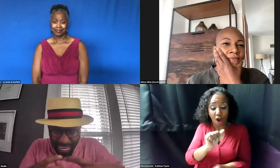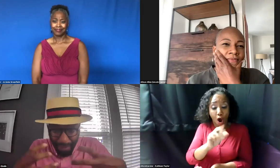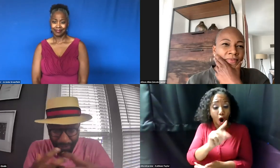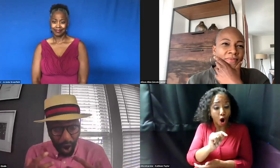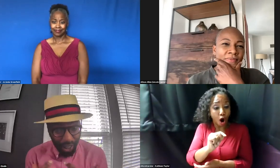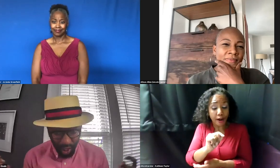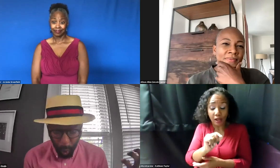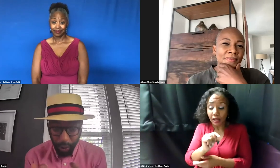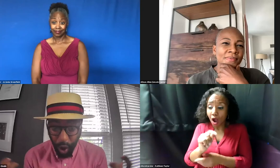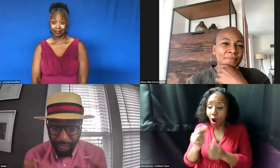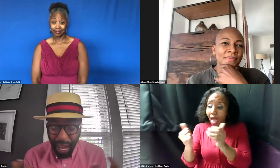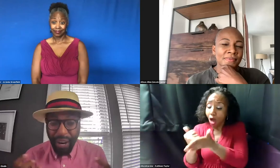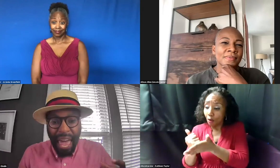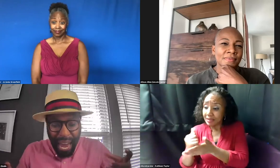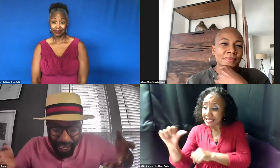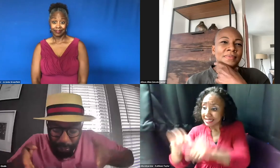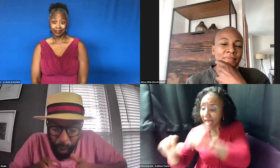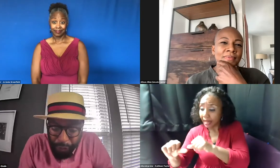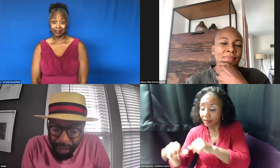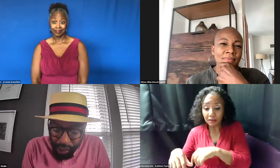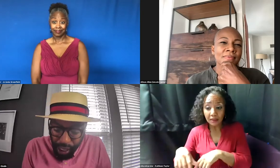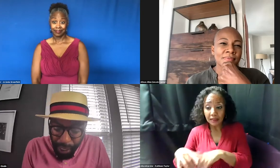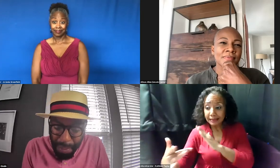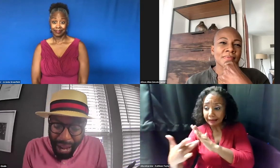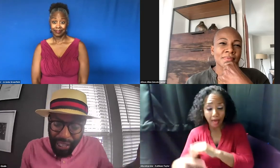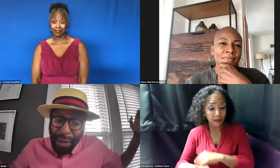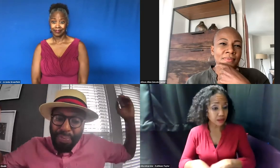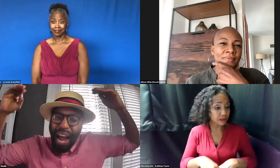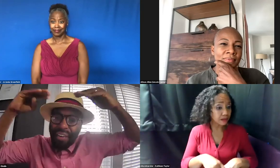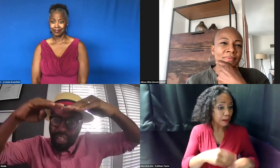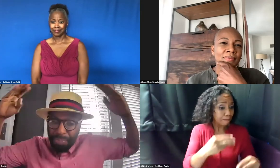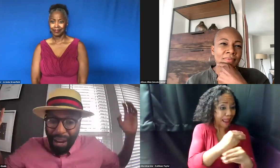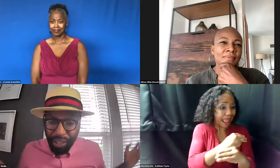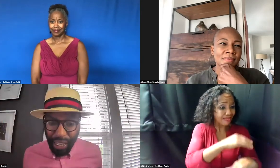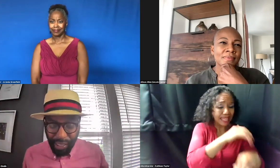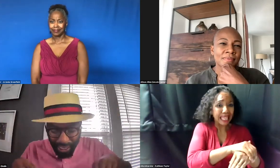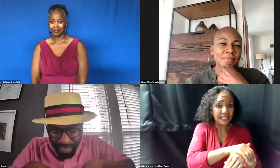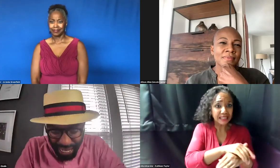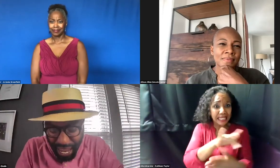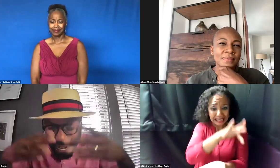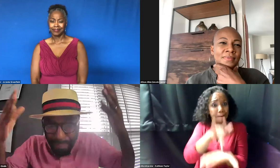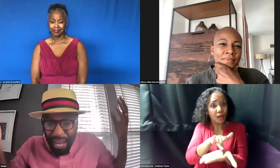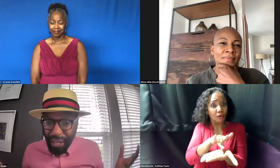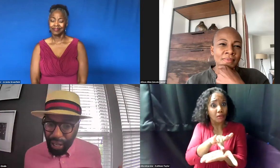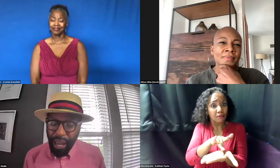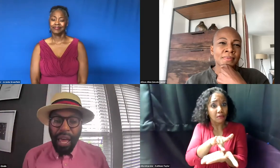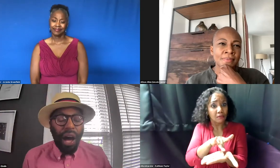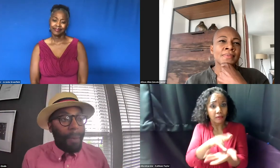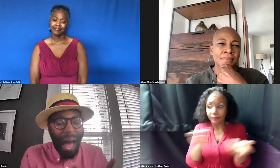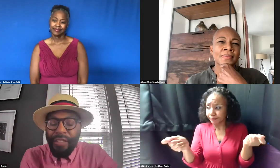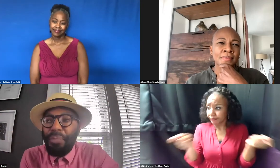be no STEAM if the arts couldn't hold it all together. And it is both the subject matters and beyond the subject matters. It sits in it and then beyond